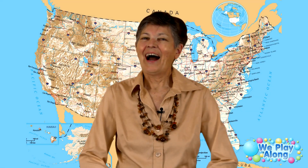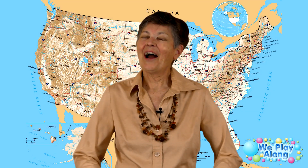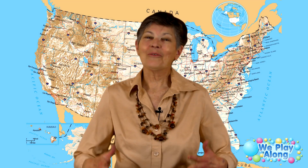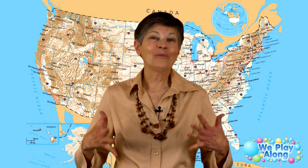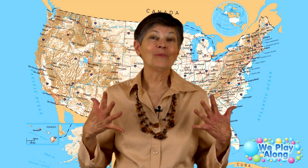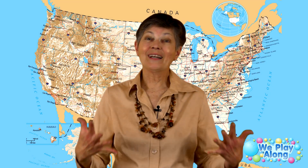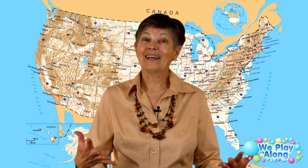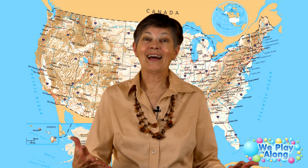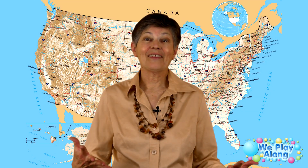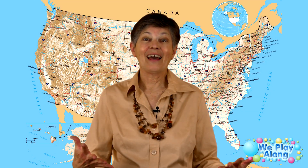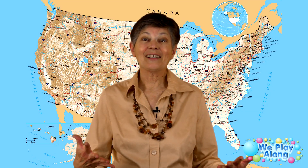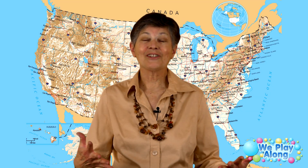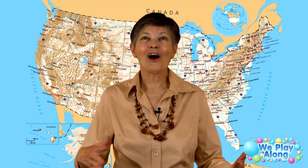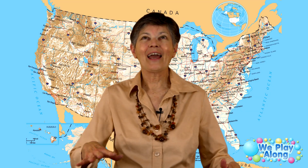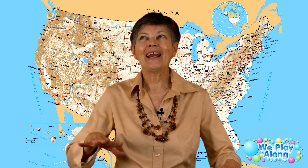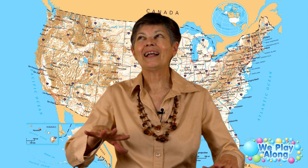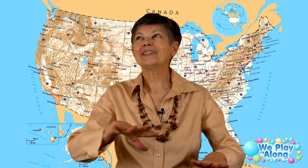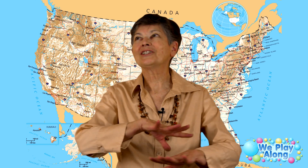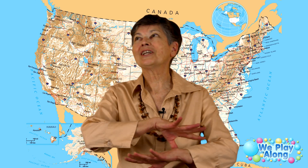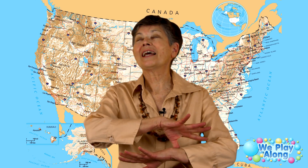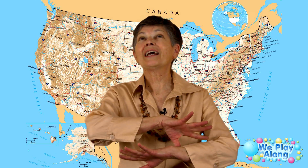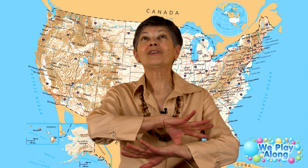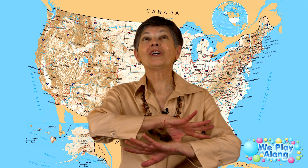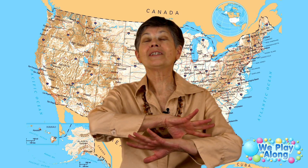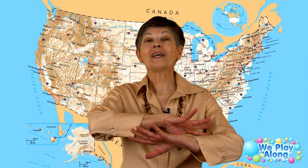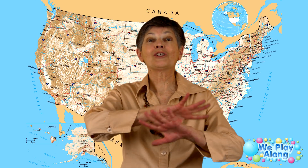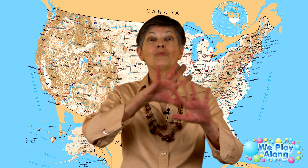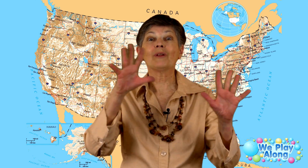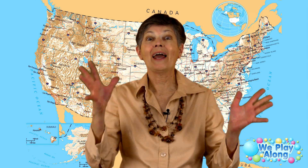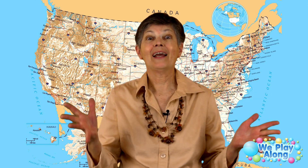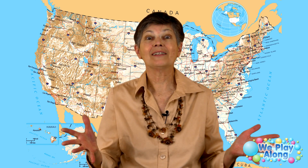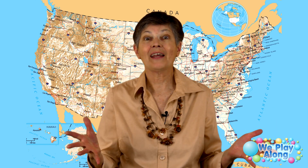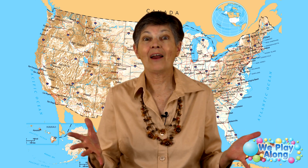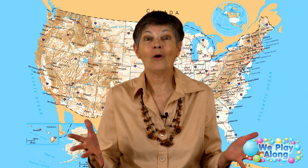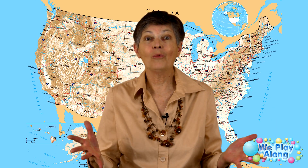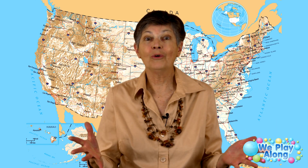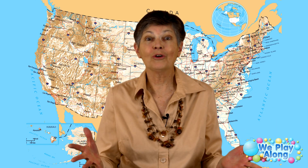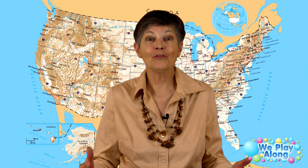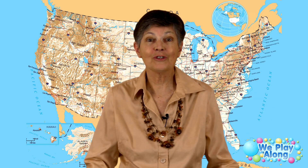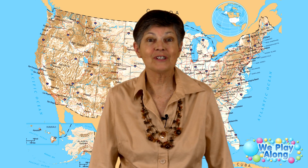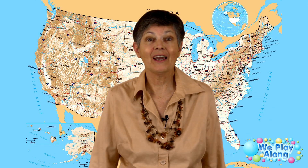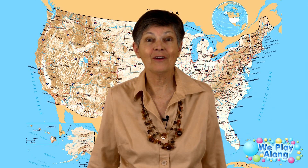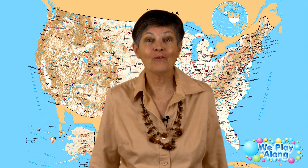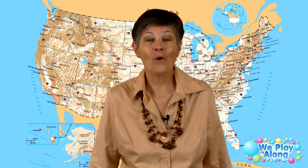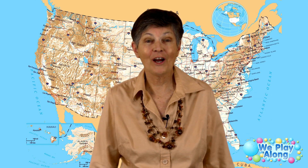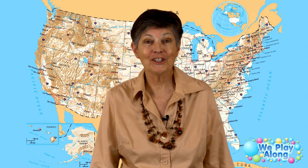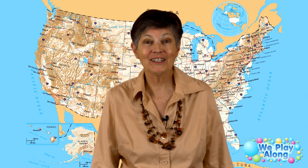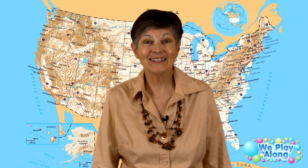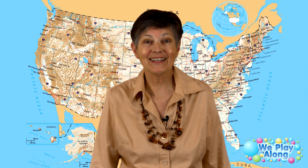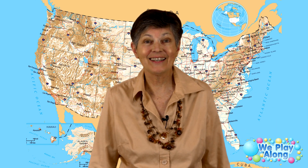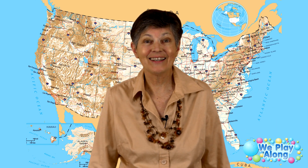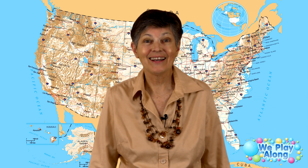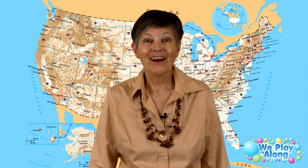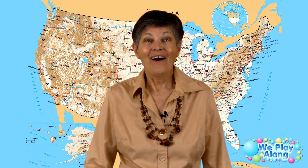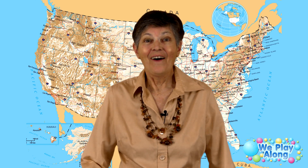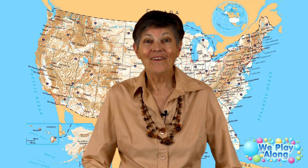I really like that song, and it just explains that whole beautiful state of Washington.